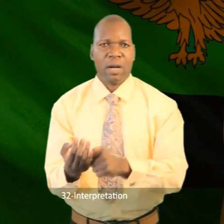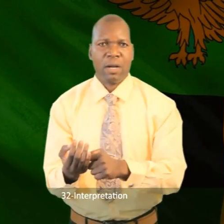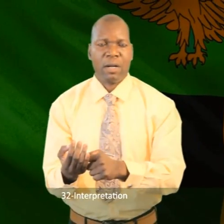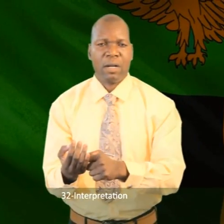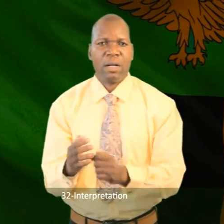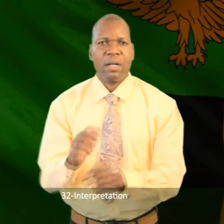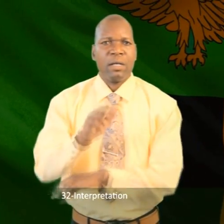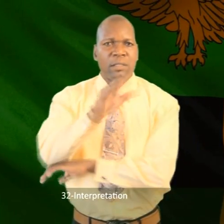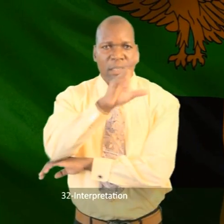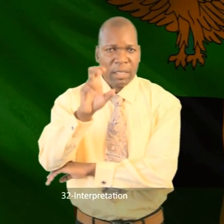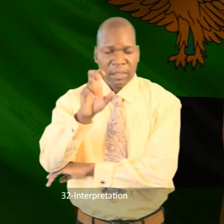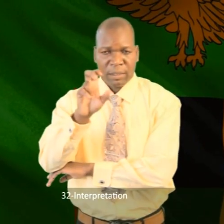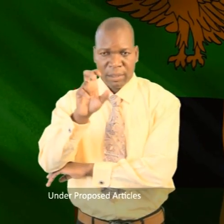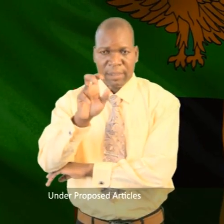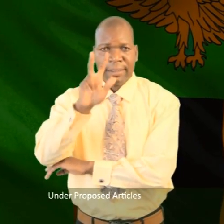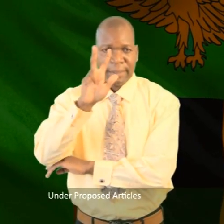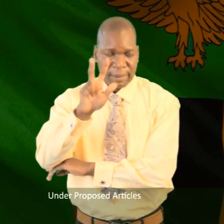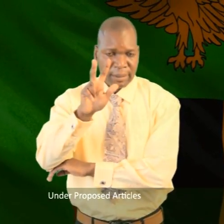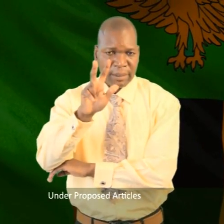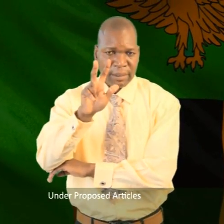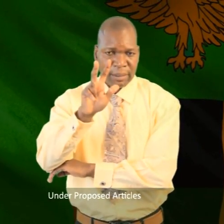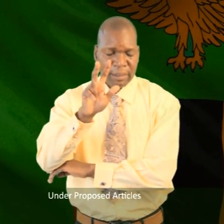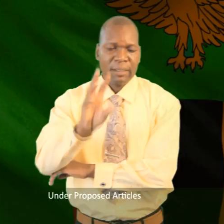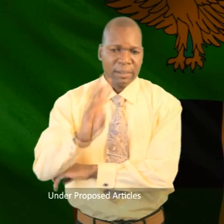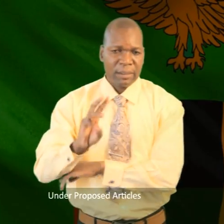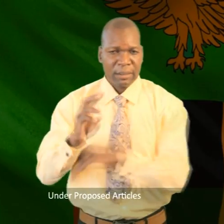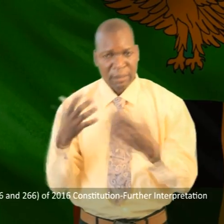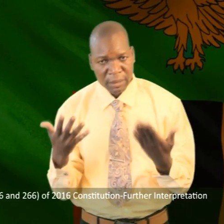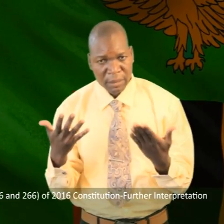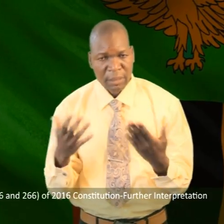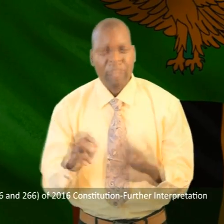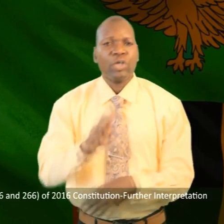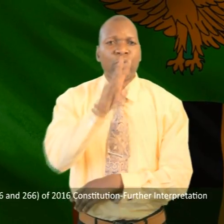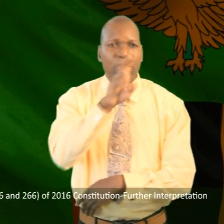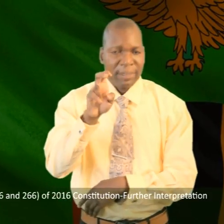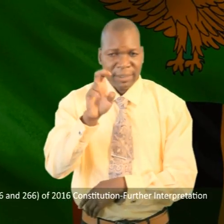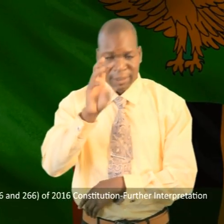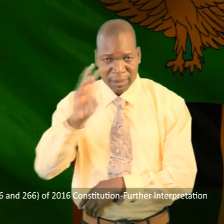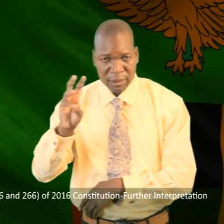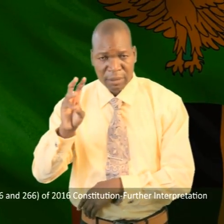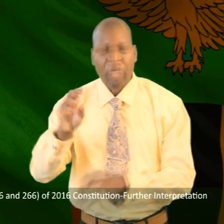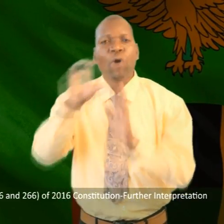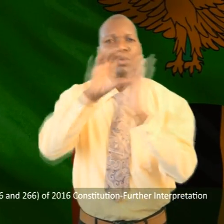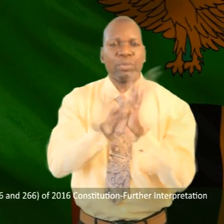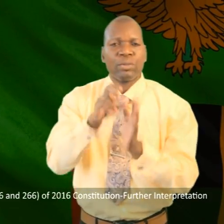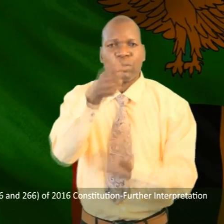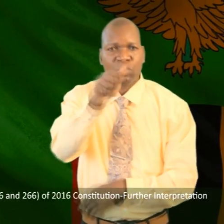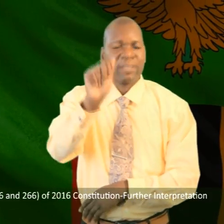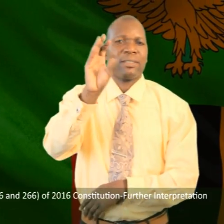Interpretation. Under proposed articles, 303, subsection 6 and 266